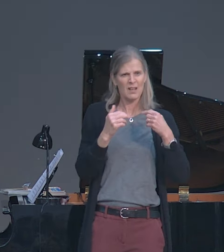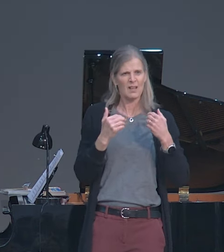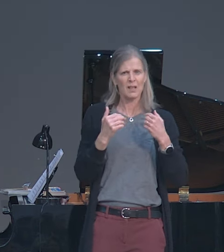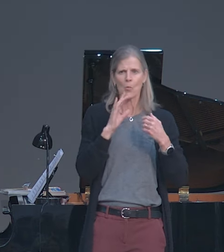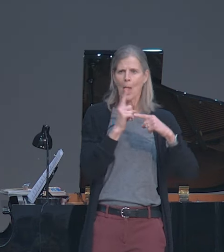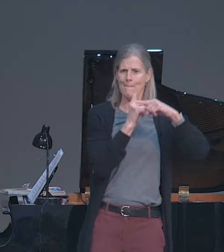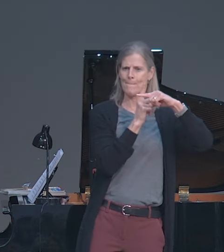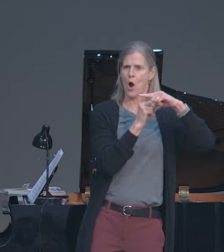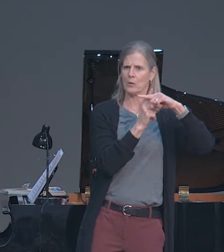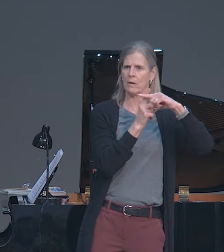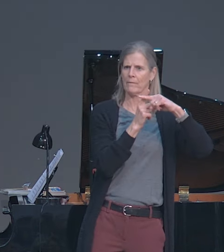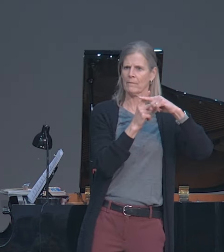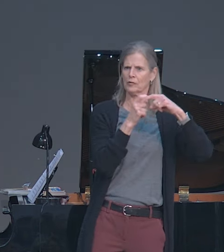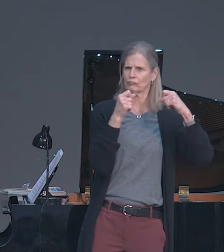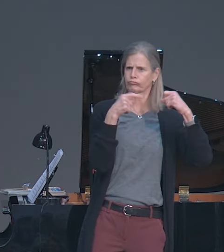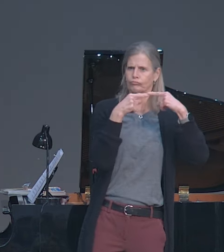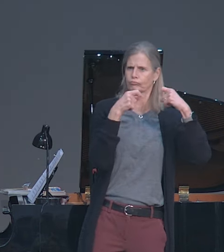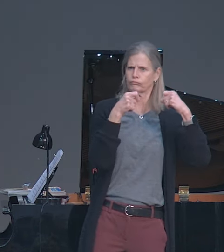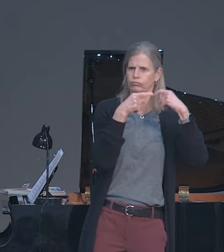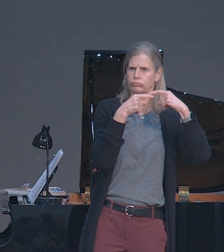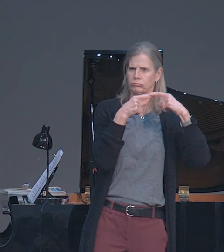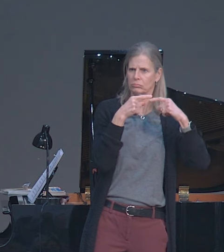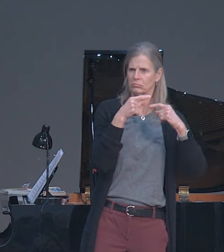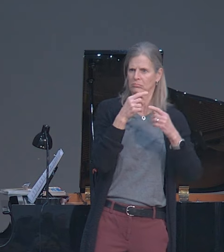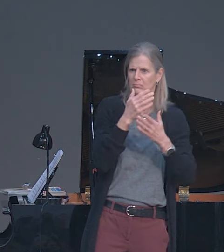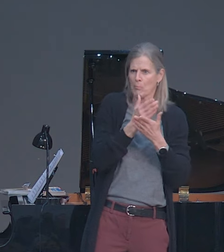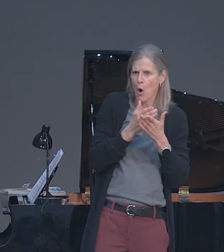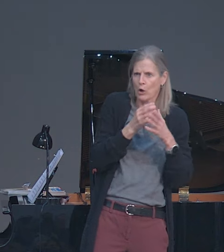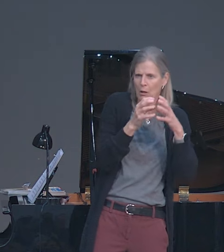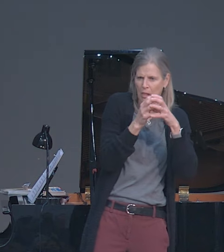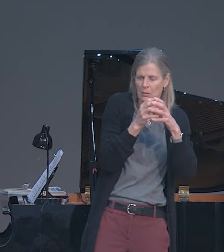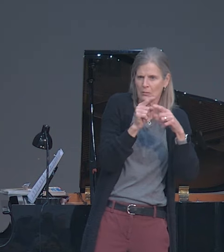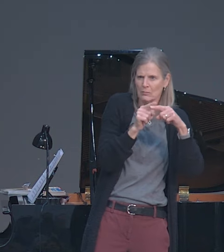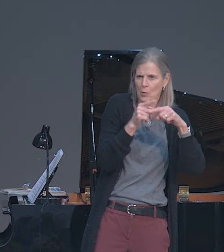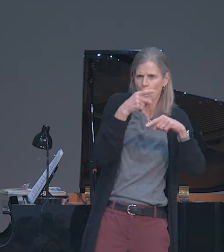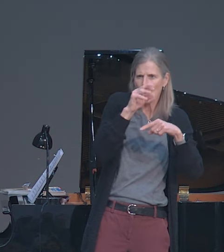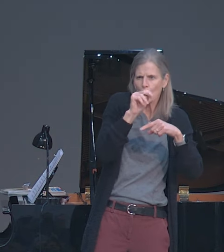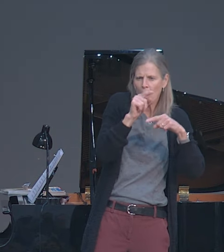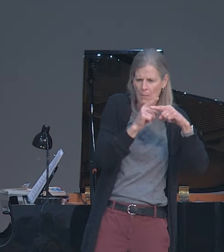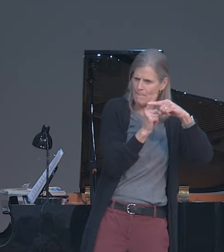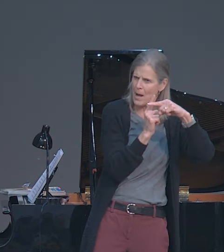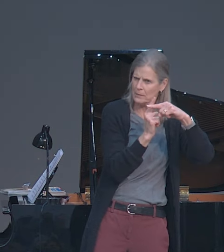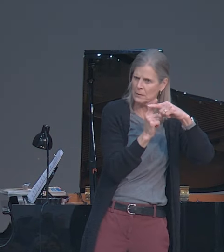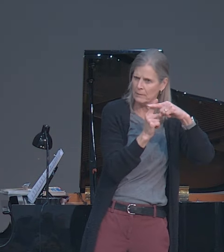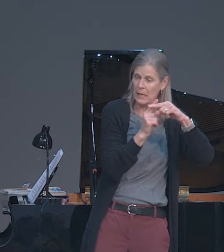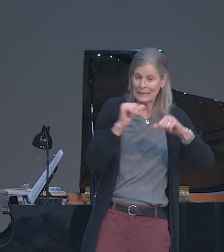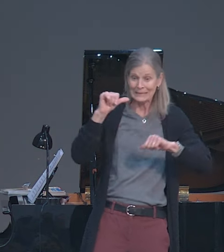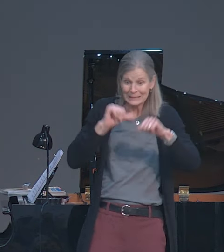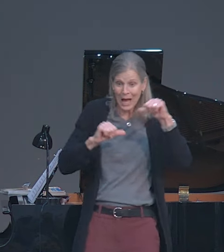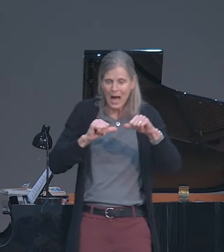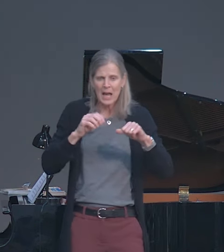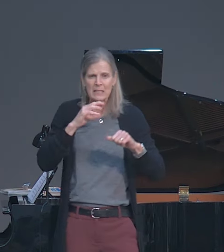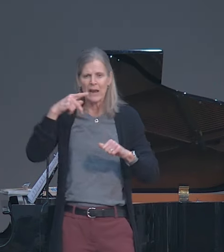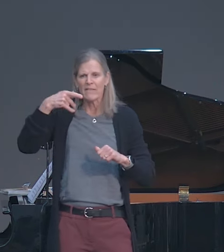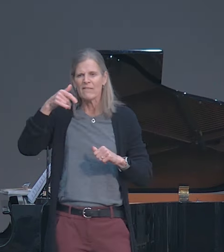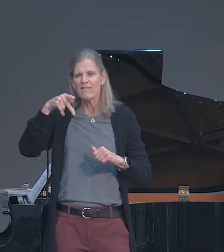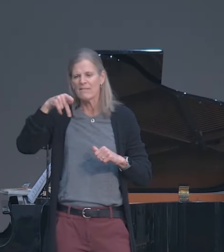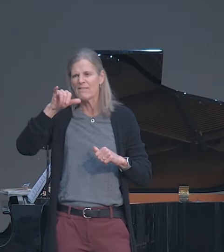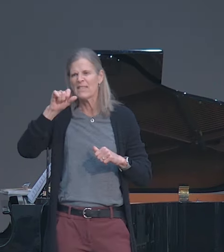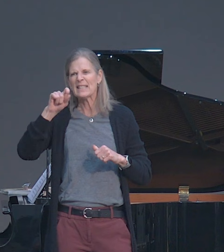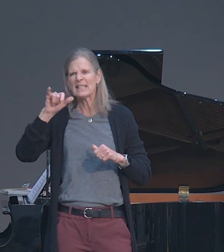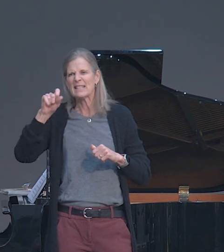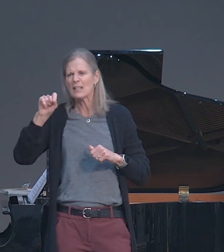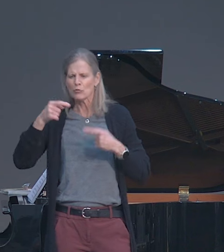positively charged particle. Scientists and physicists have attempted to answer this question.